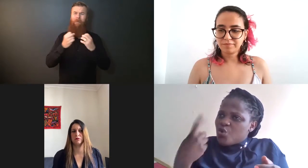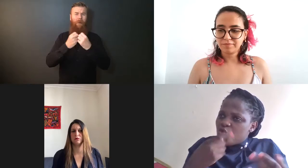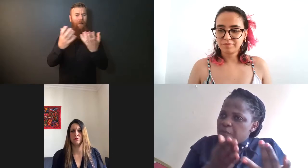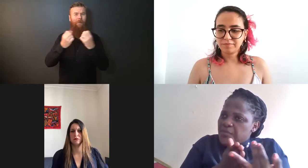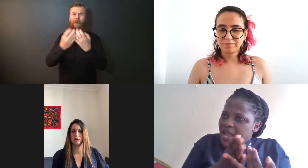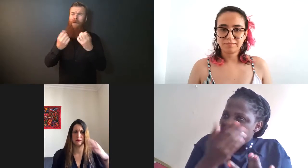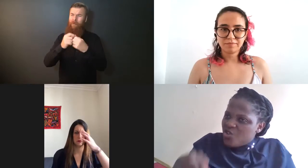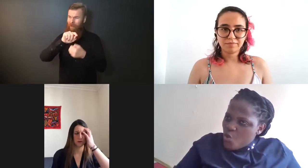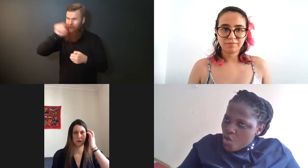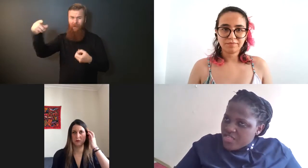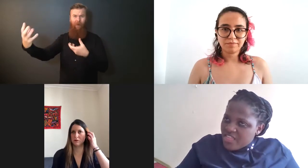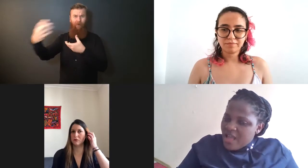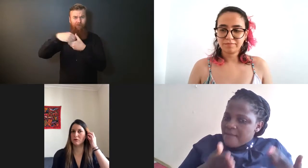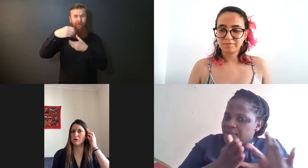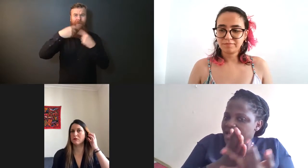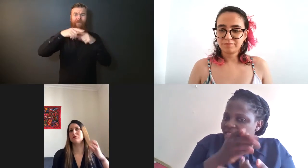appreciate, because